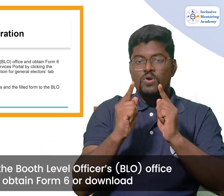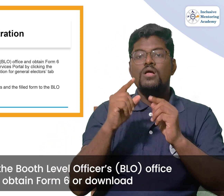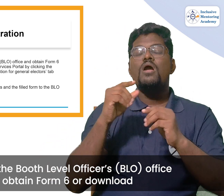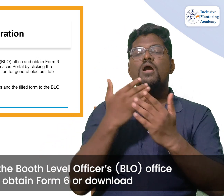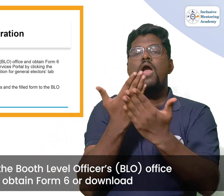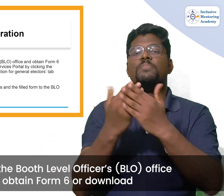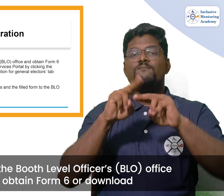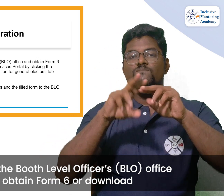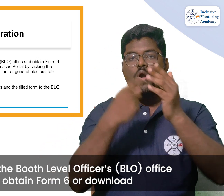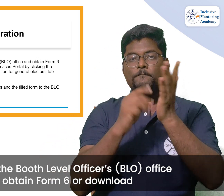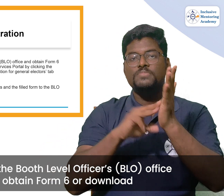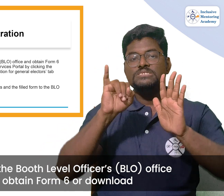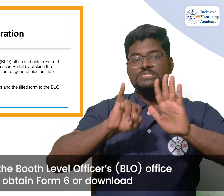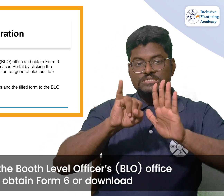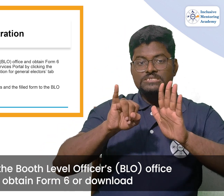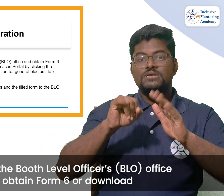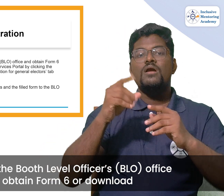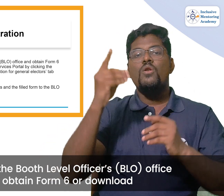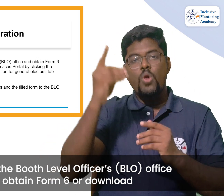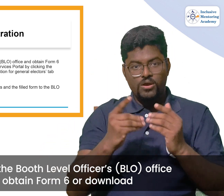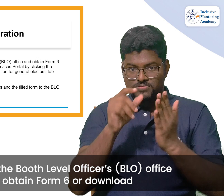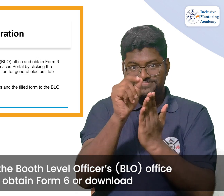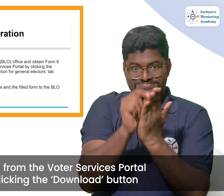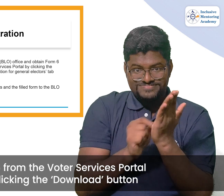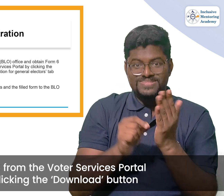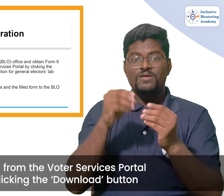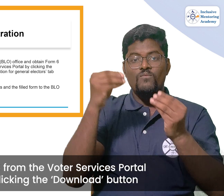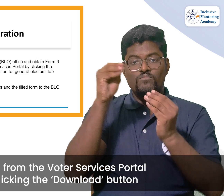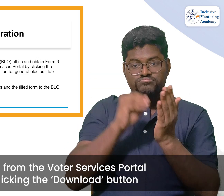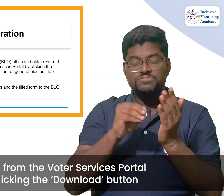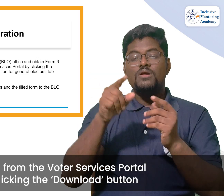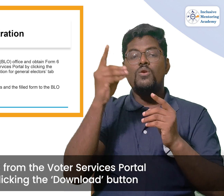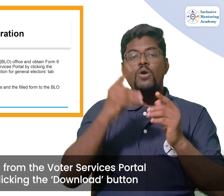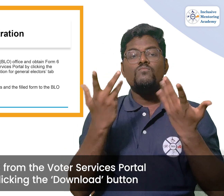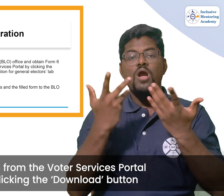and obtain Form 6 or download Form